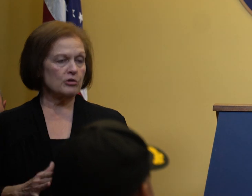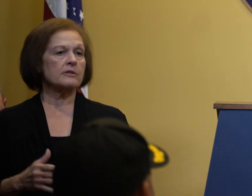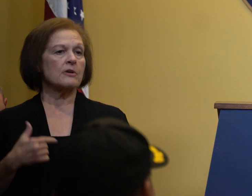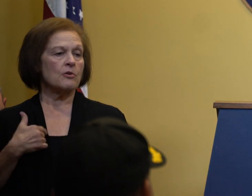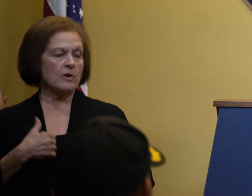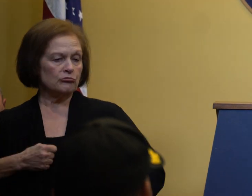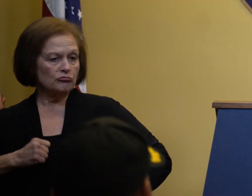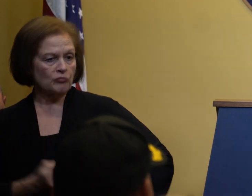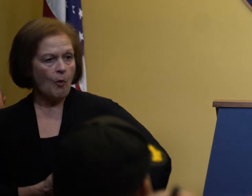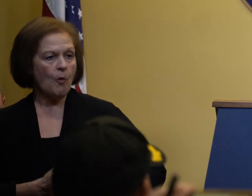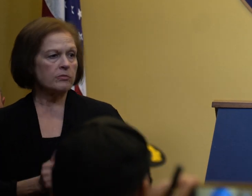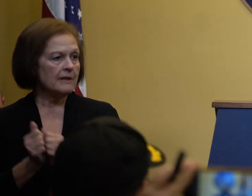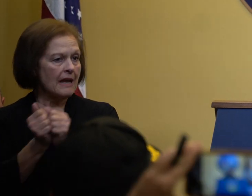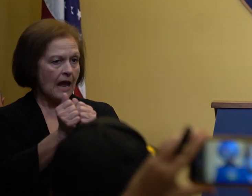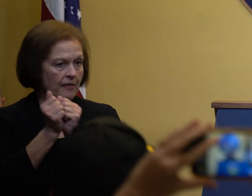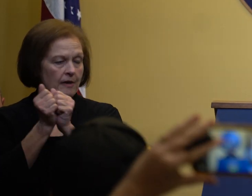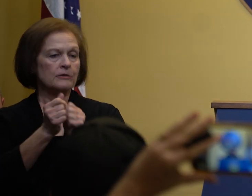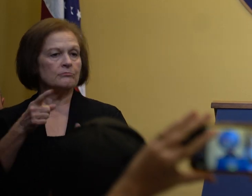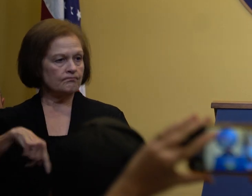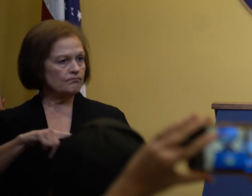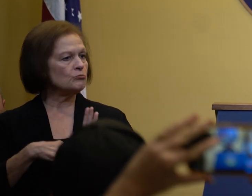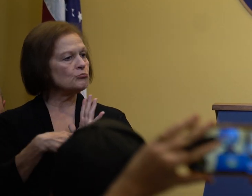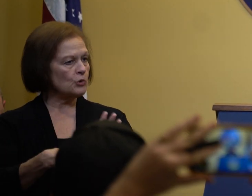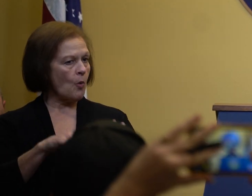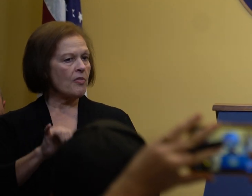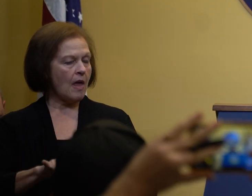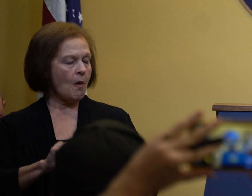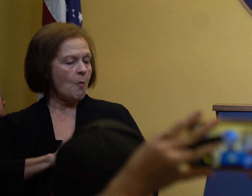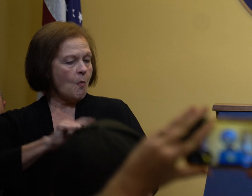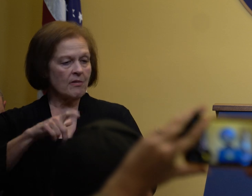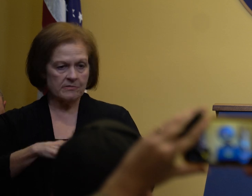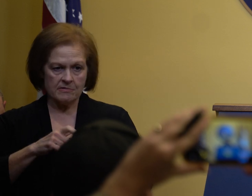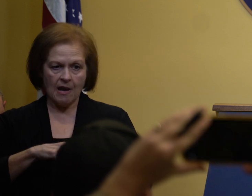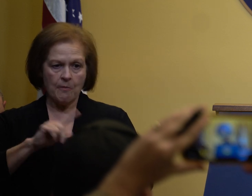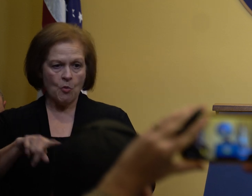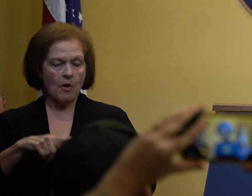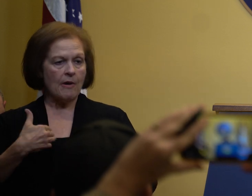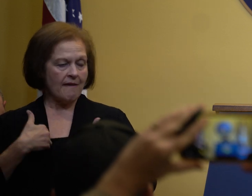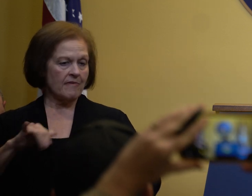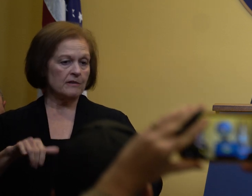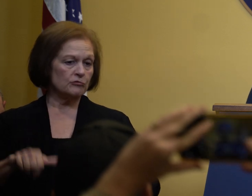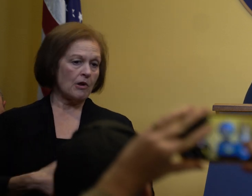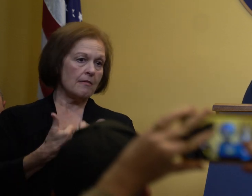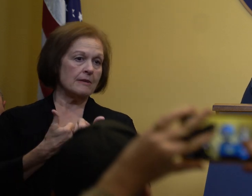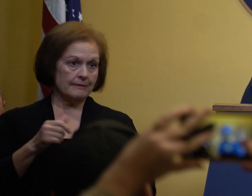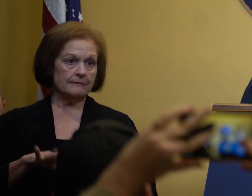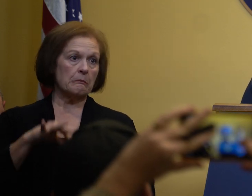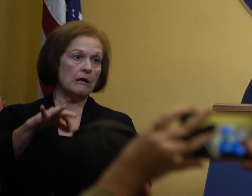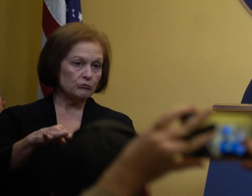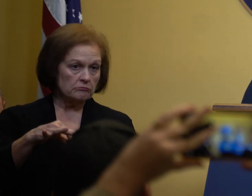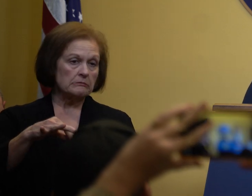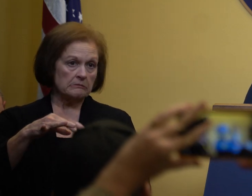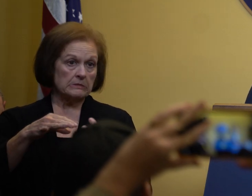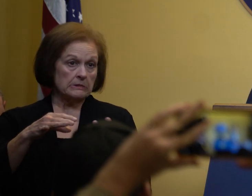we are stronger together, and it's demonstrated every single time when we're faced with these types of challenges, but particularly I see it every